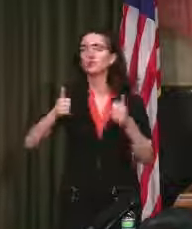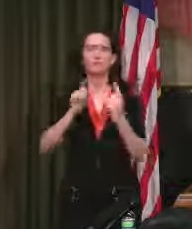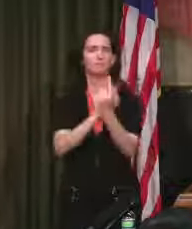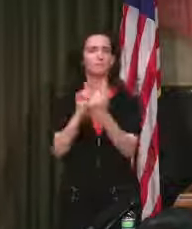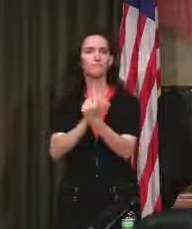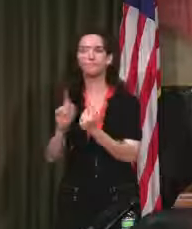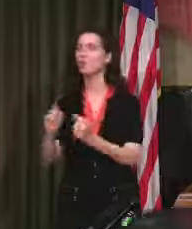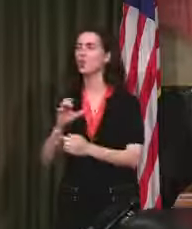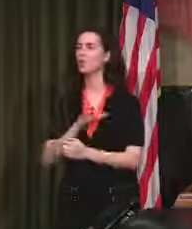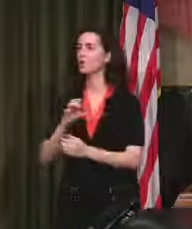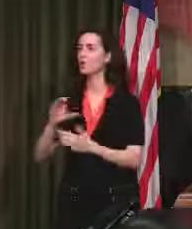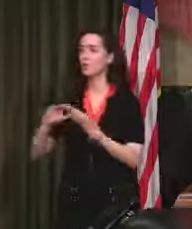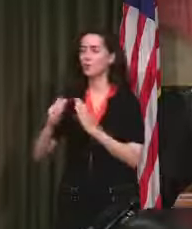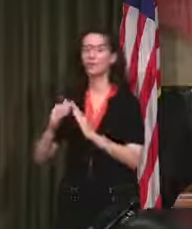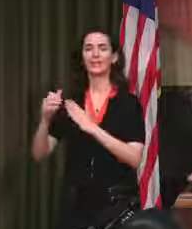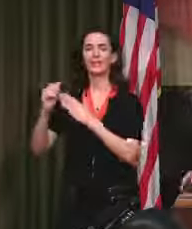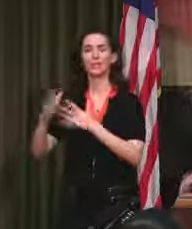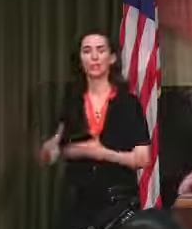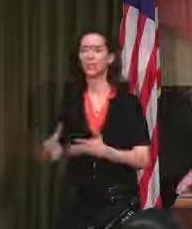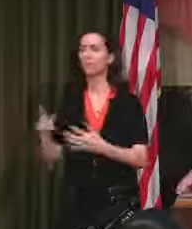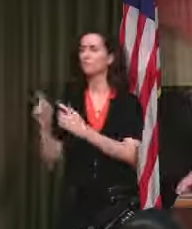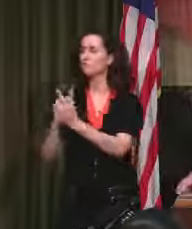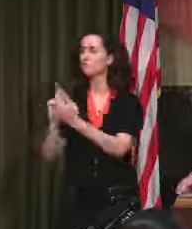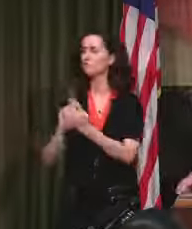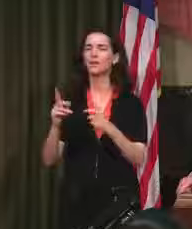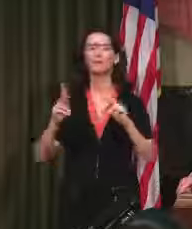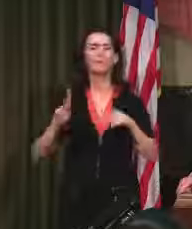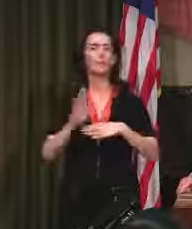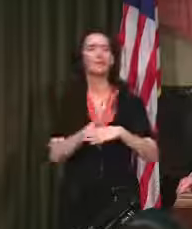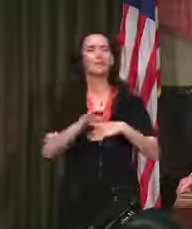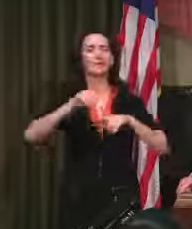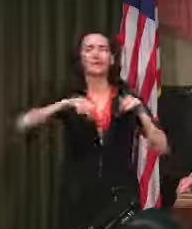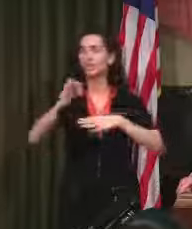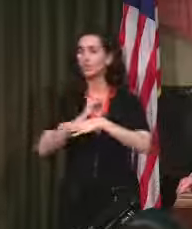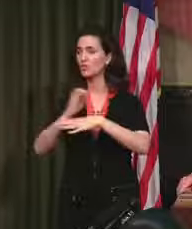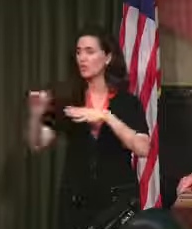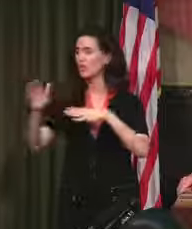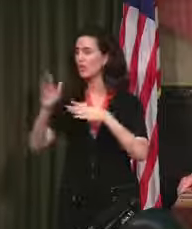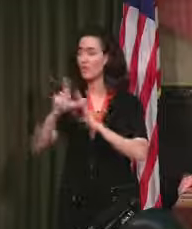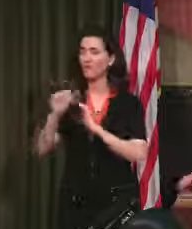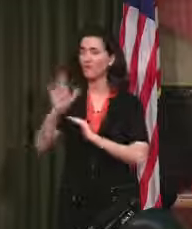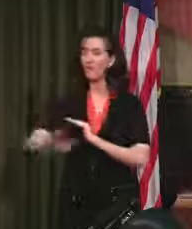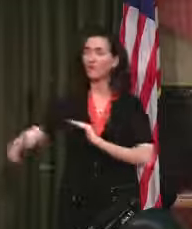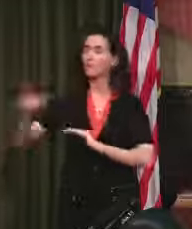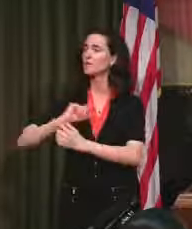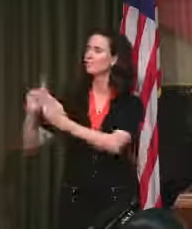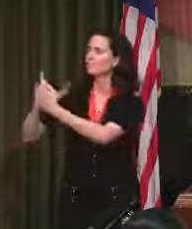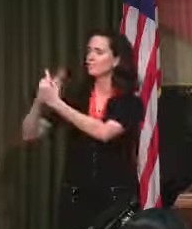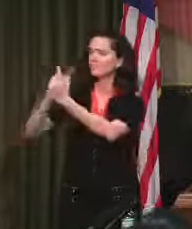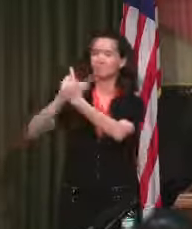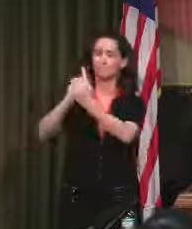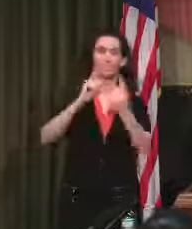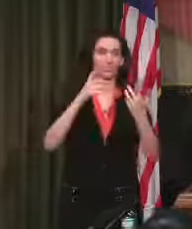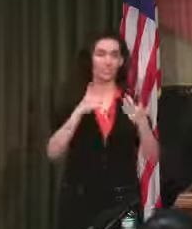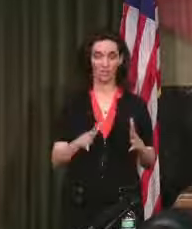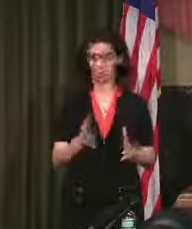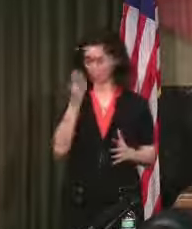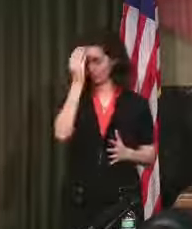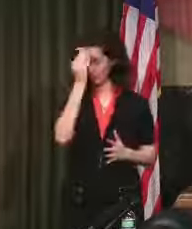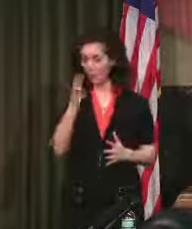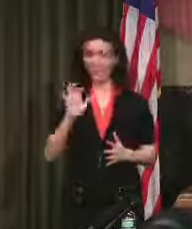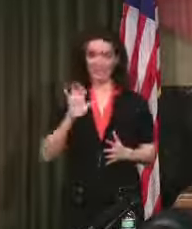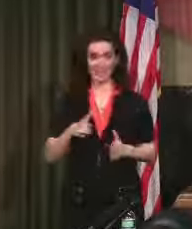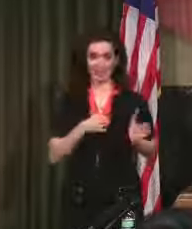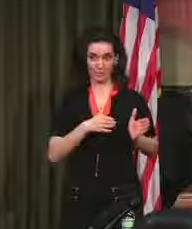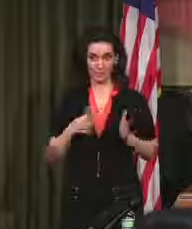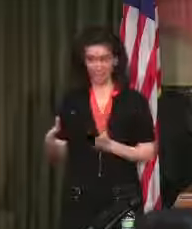in business and industry, all over the great state of Louisiana. And I can tell you this plan, this